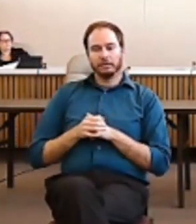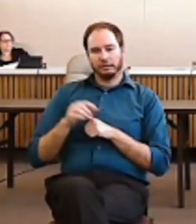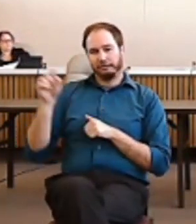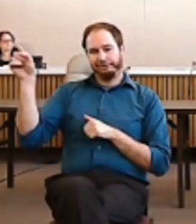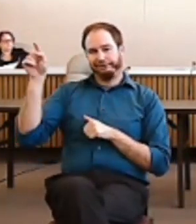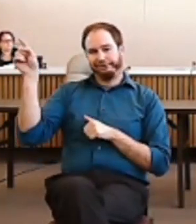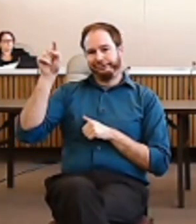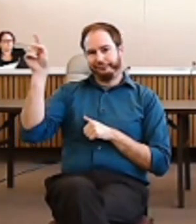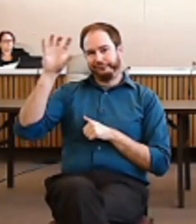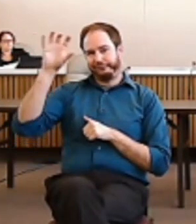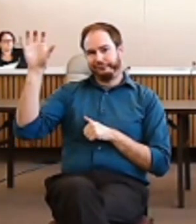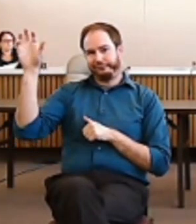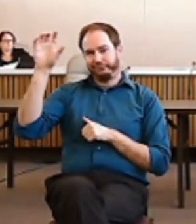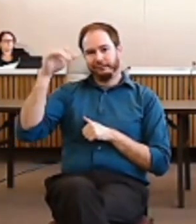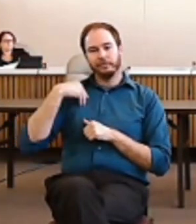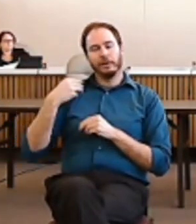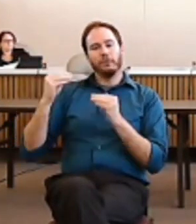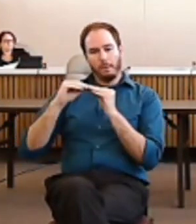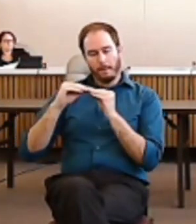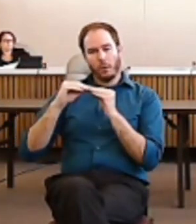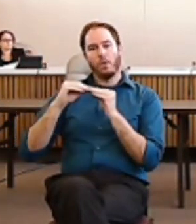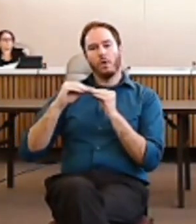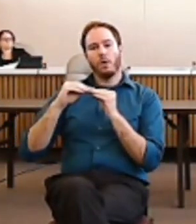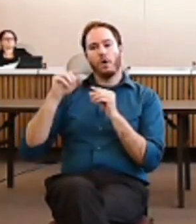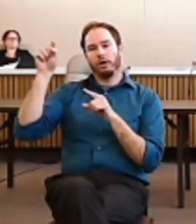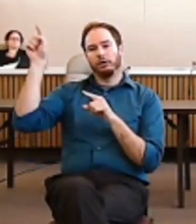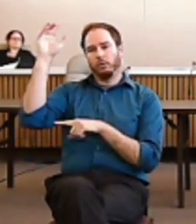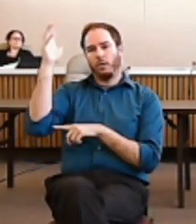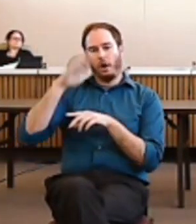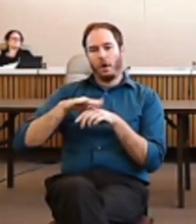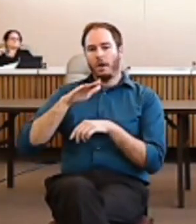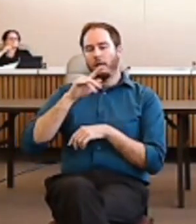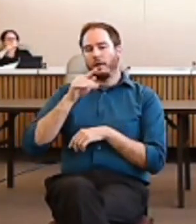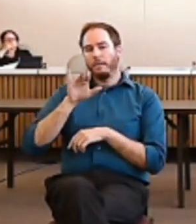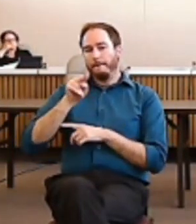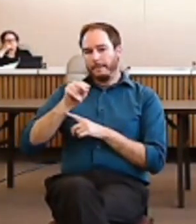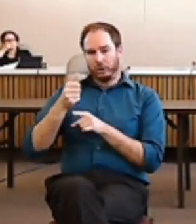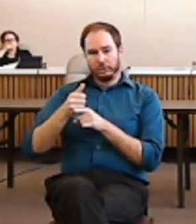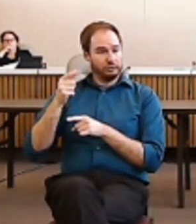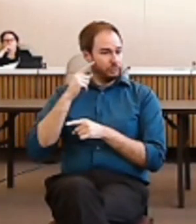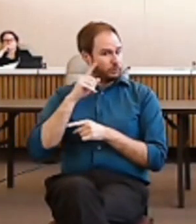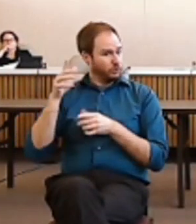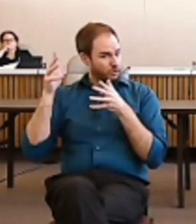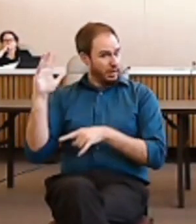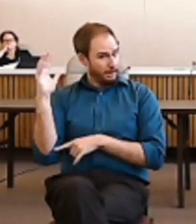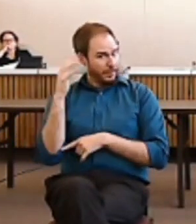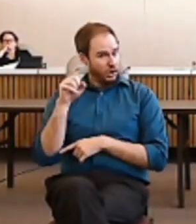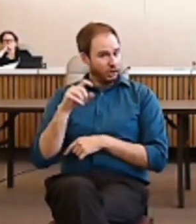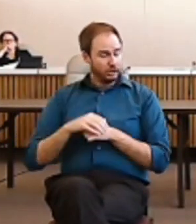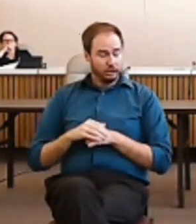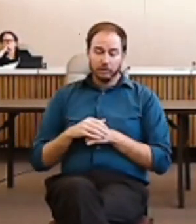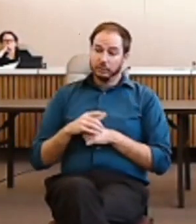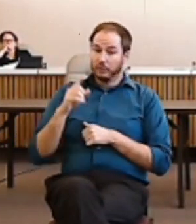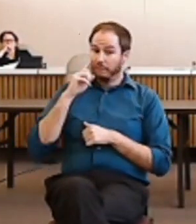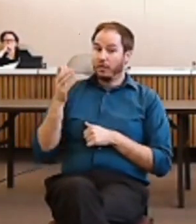And then there are additional woods on the parcel that has the barn. So will that remain a wooded area? There's no